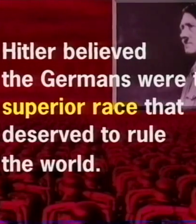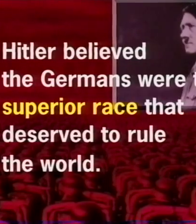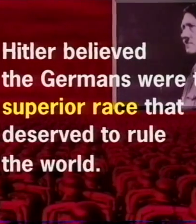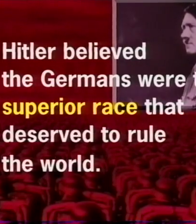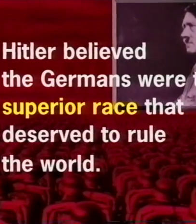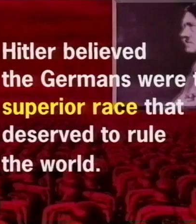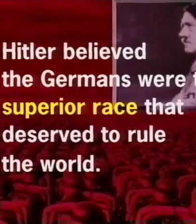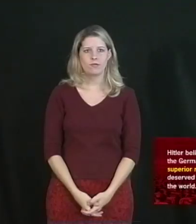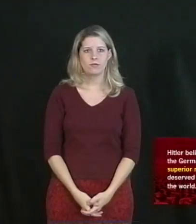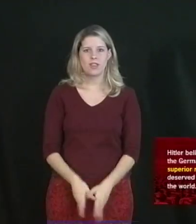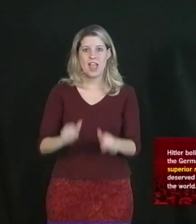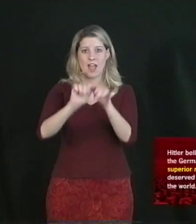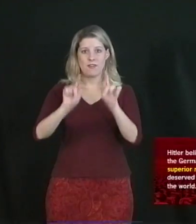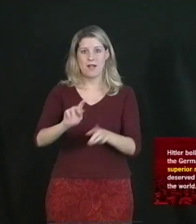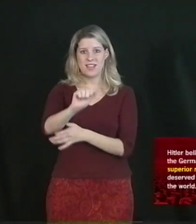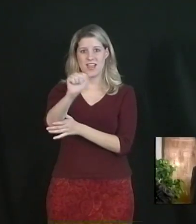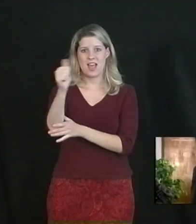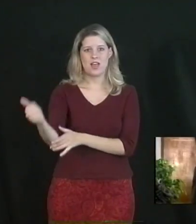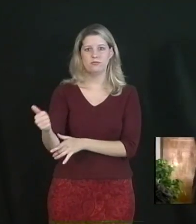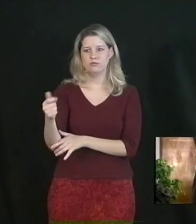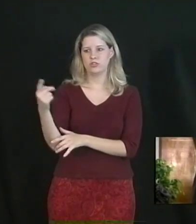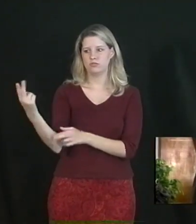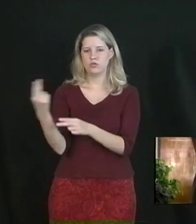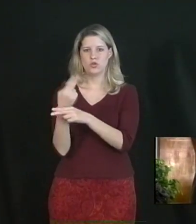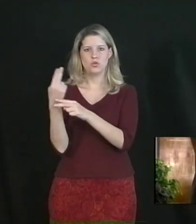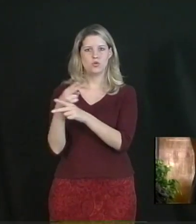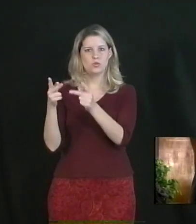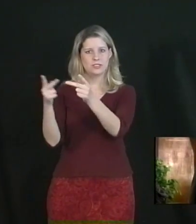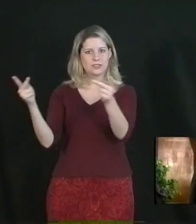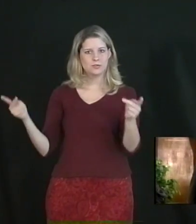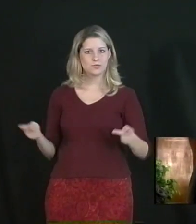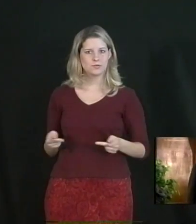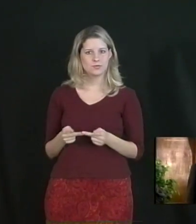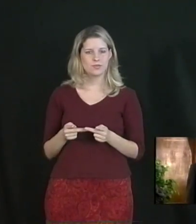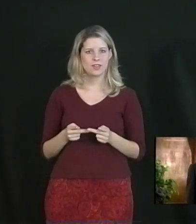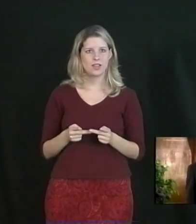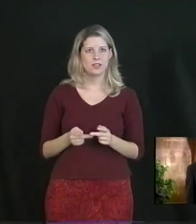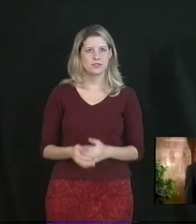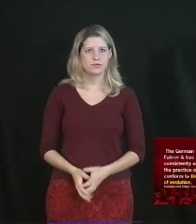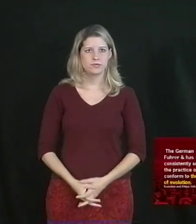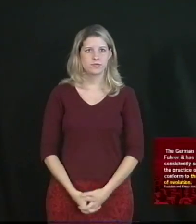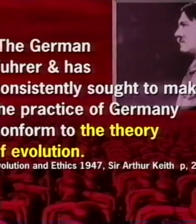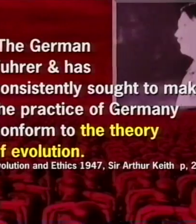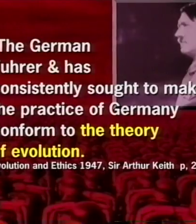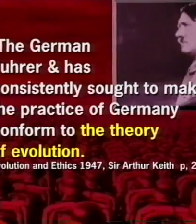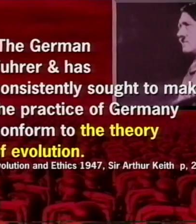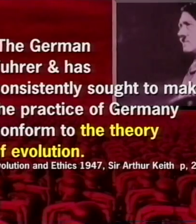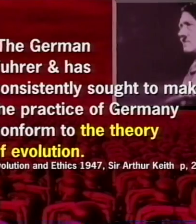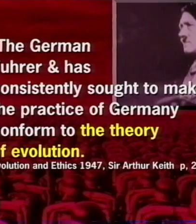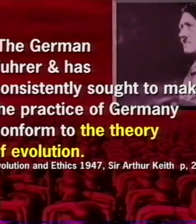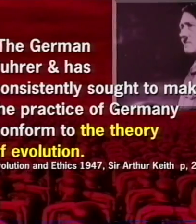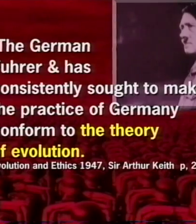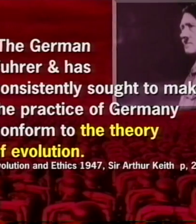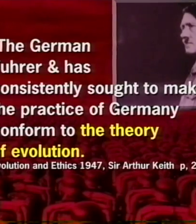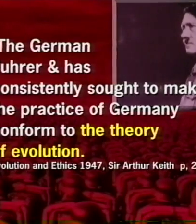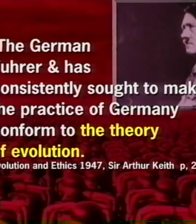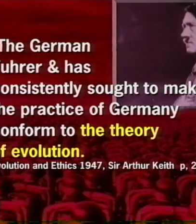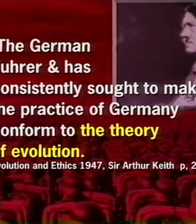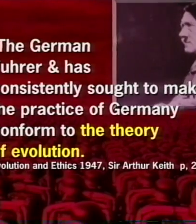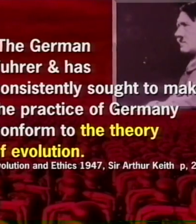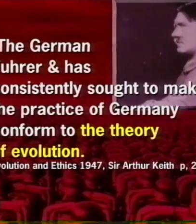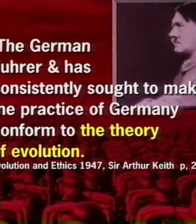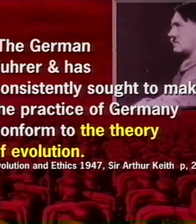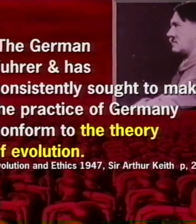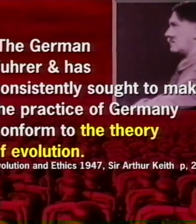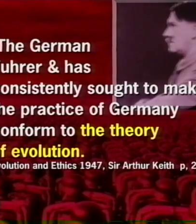the superior race that deserved to rule the world. Everybody else was just taking up room. The German Führer consistently sought to make the practice of Germany conform